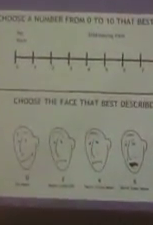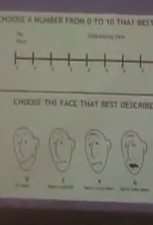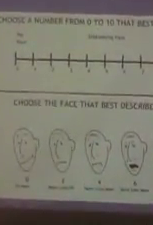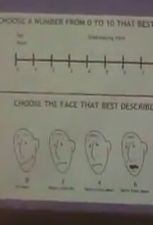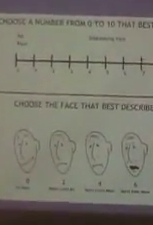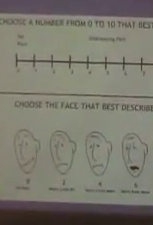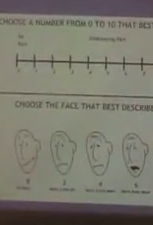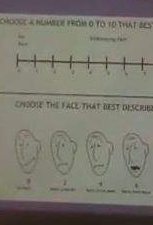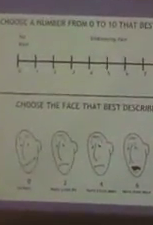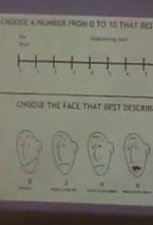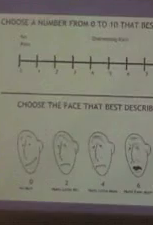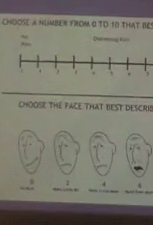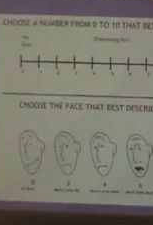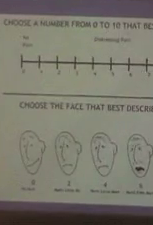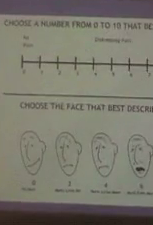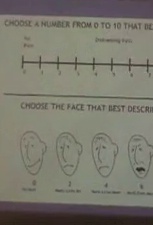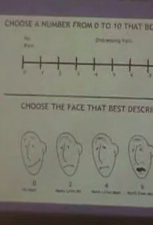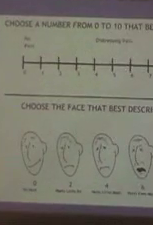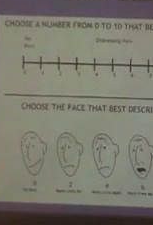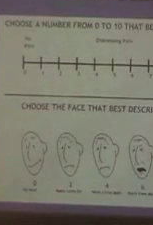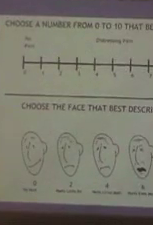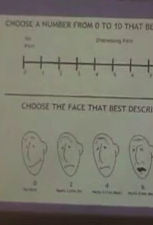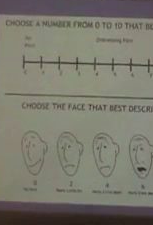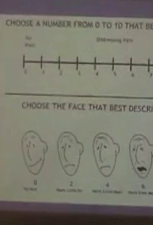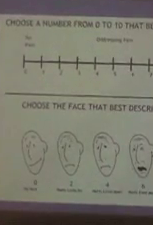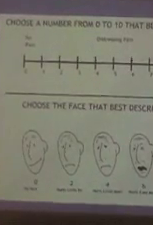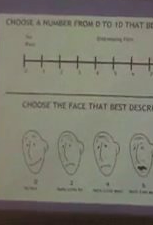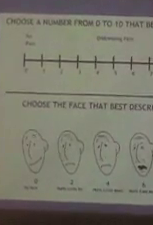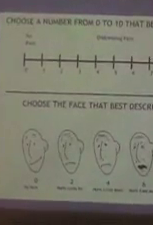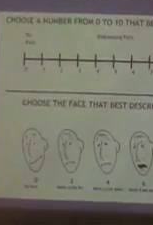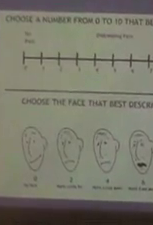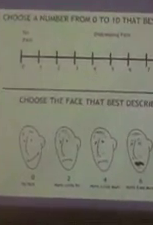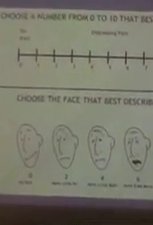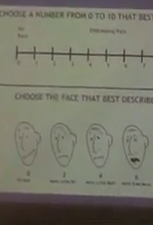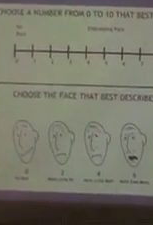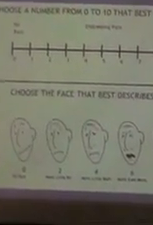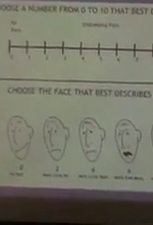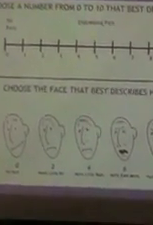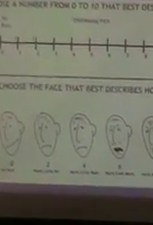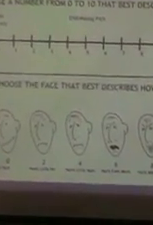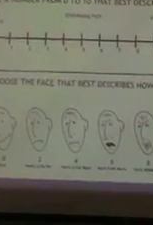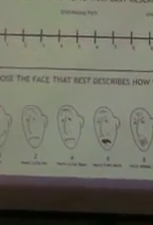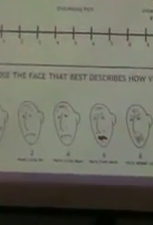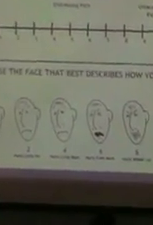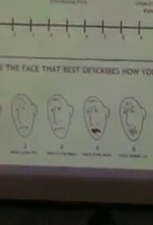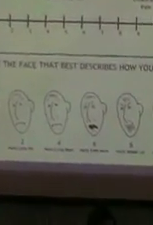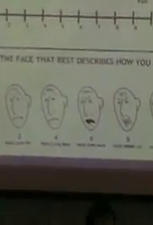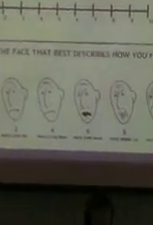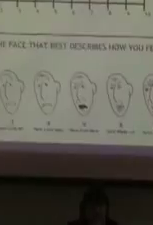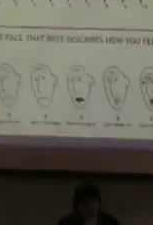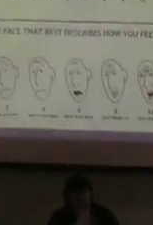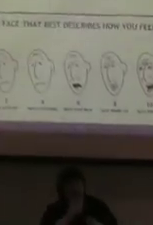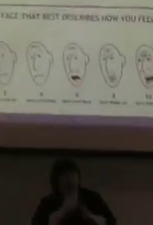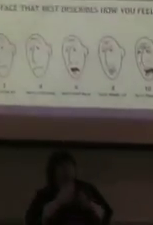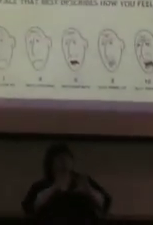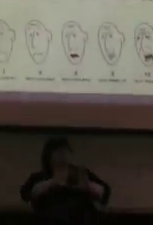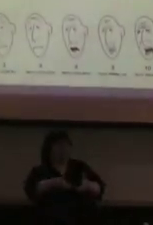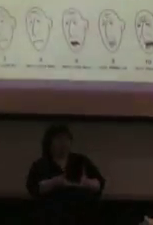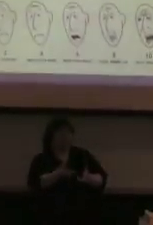it's basically to mirror what you've already seen that's out there anyways, but using what works for us and our patient